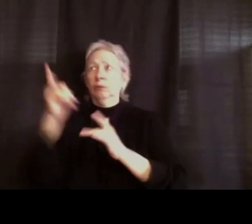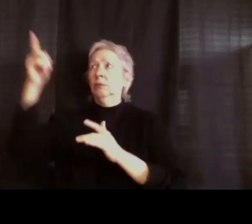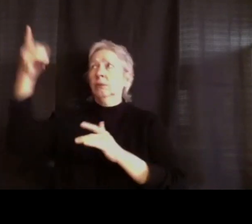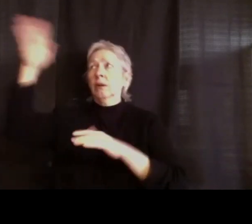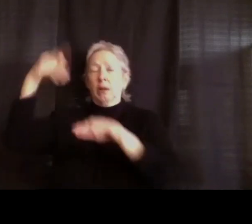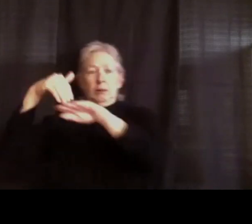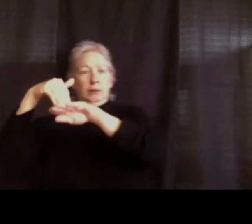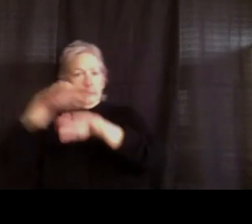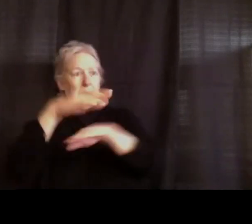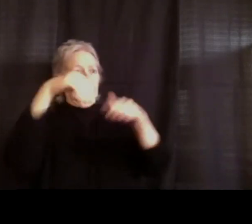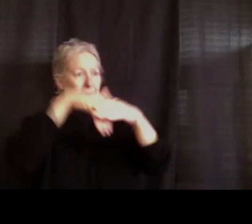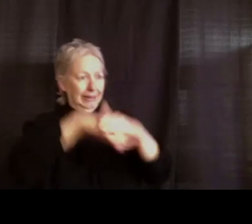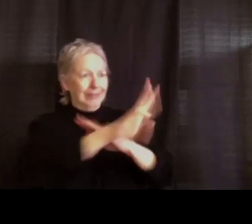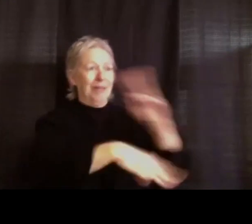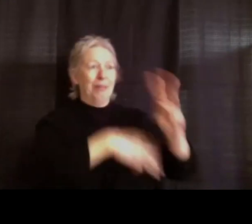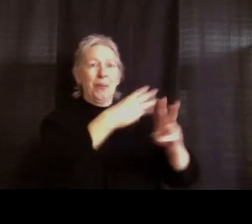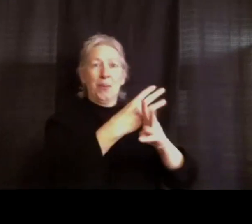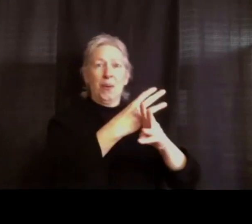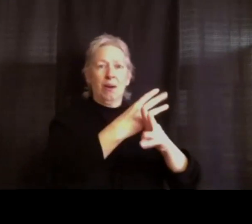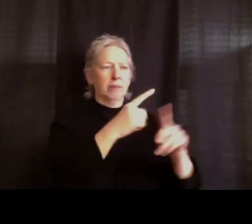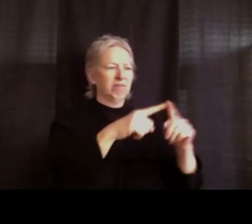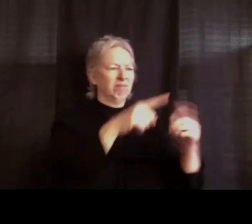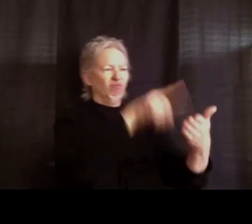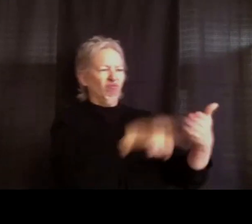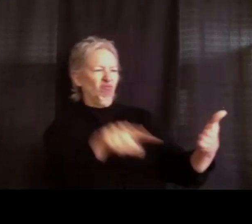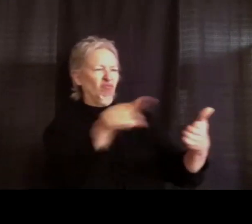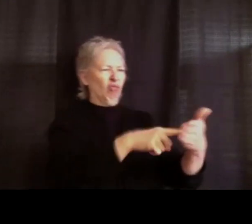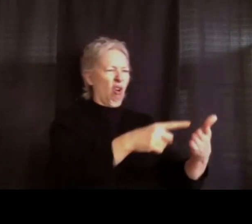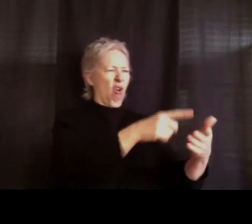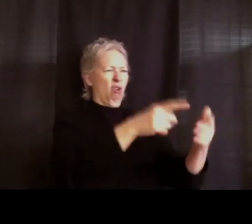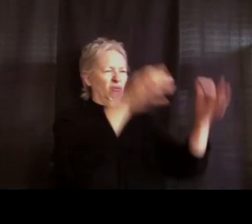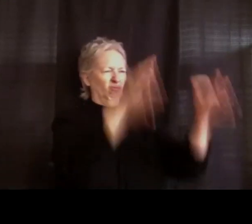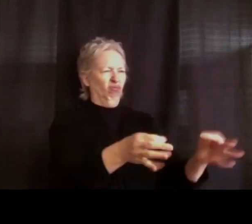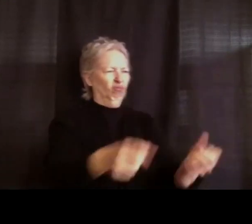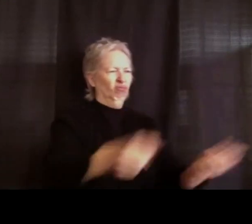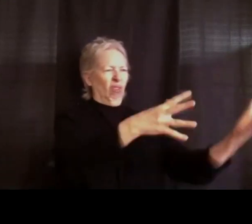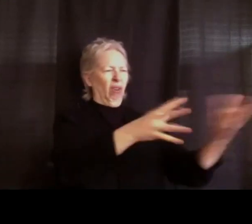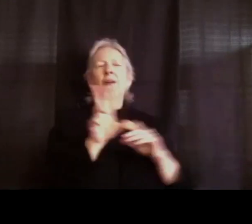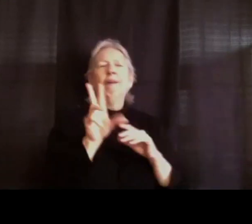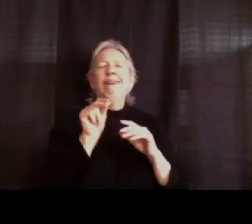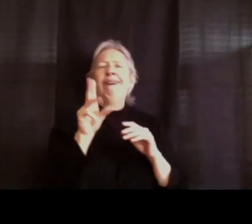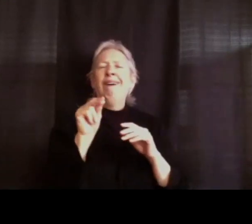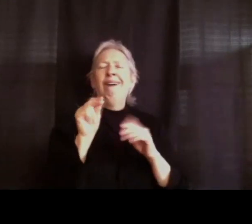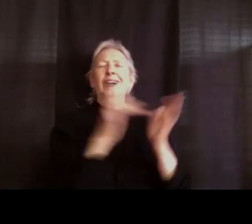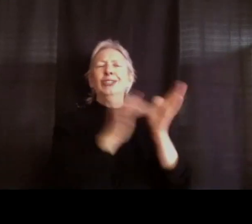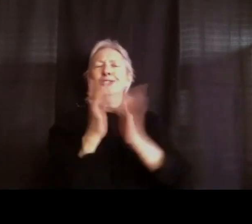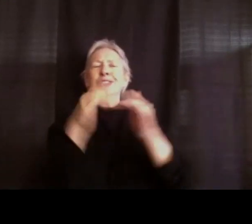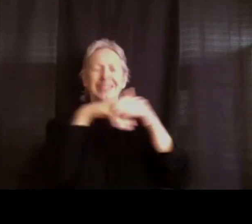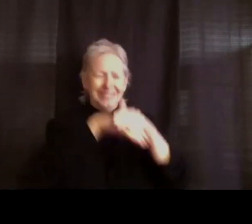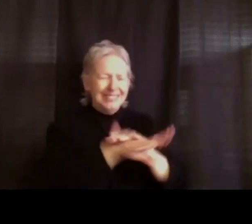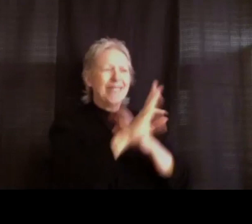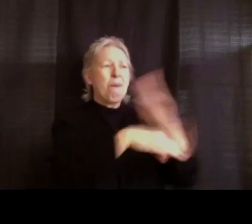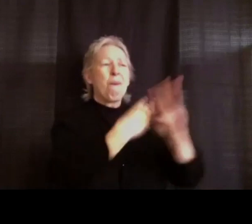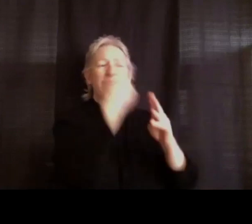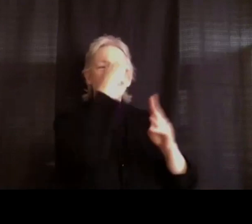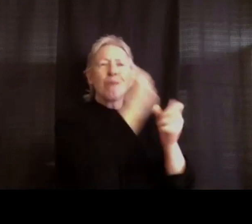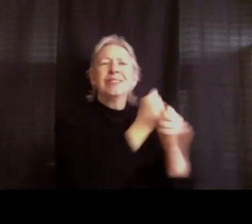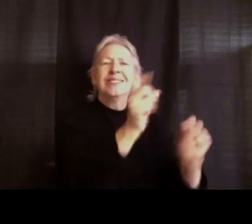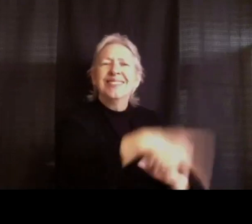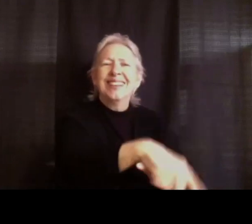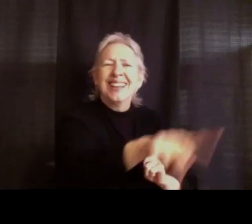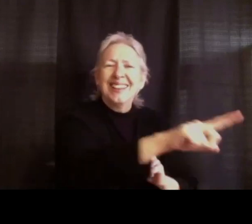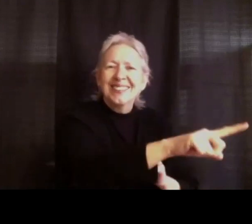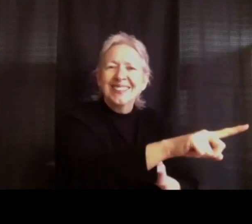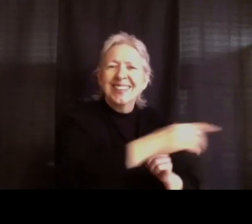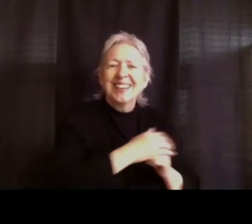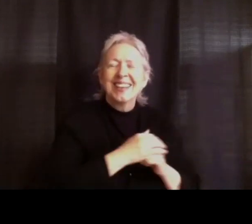world, but that the world might be saved. Indeed, in John's gospel, sent one